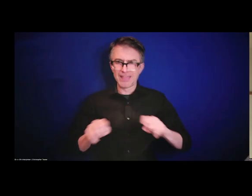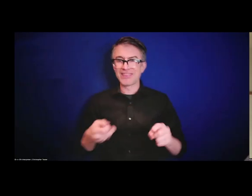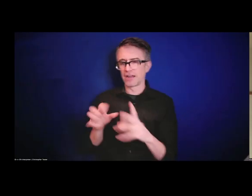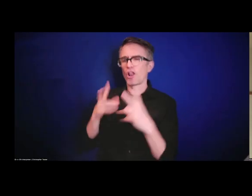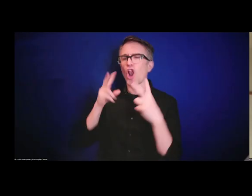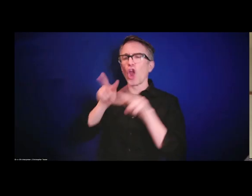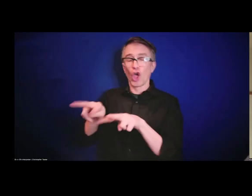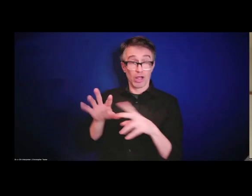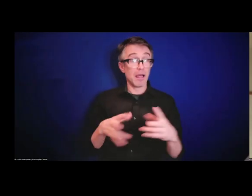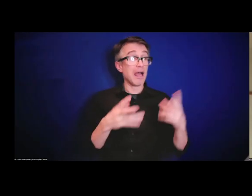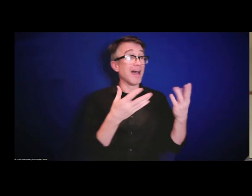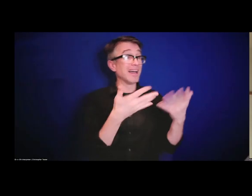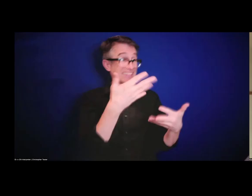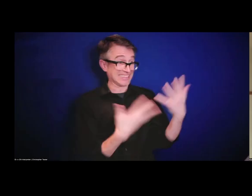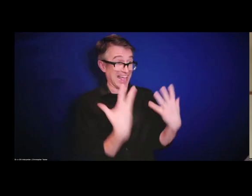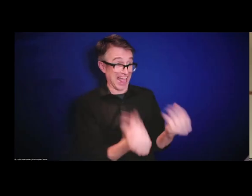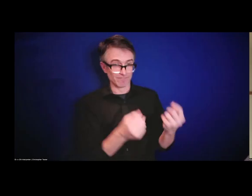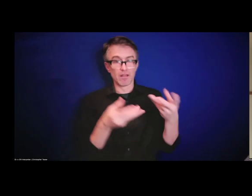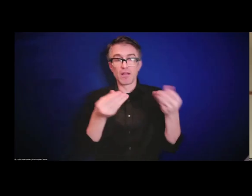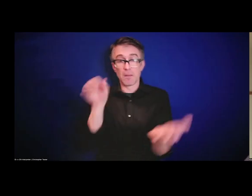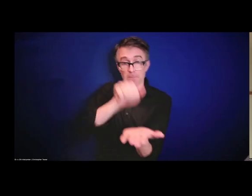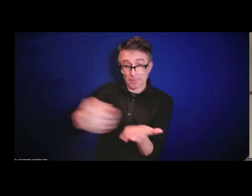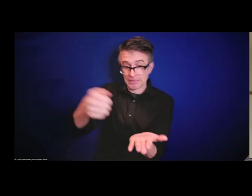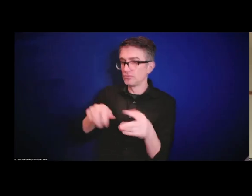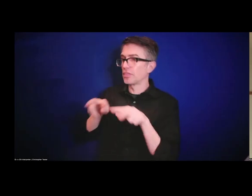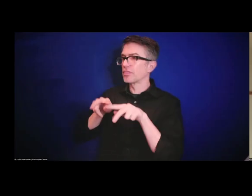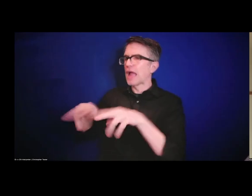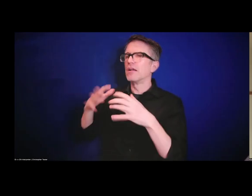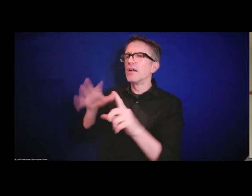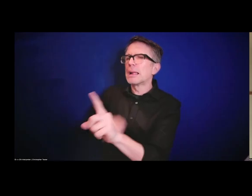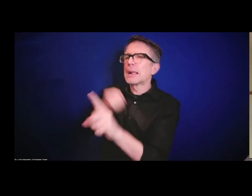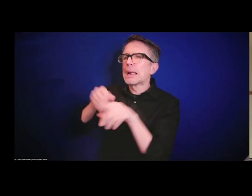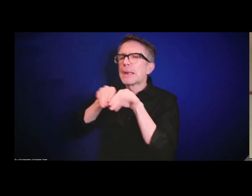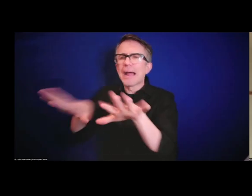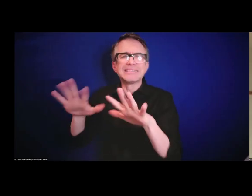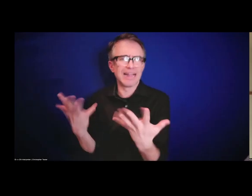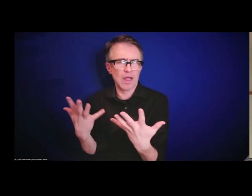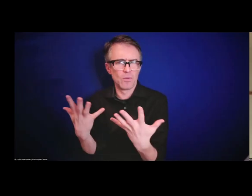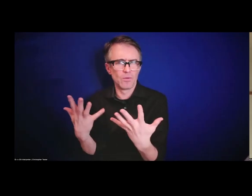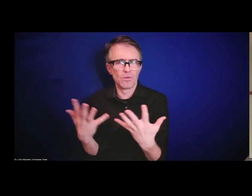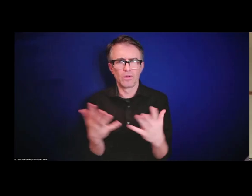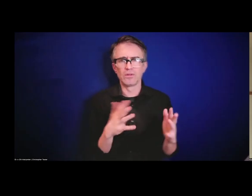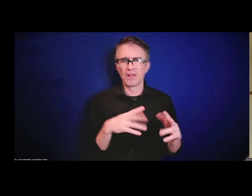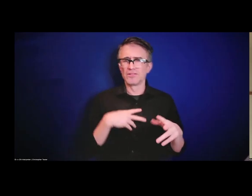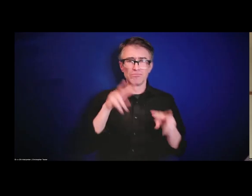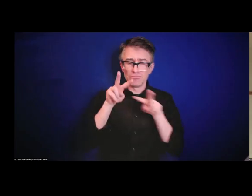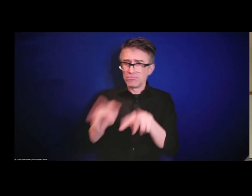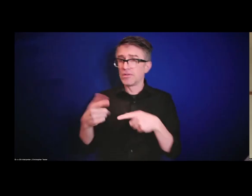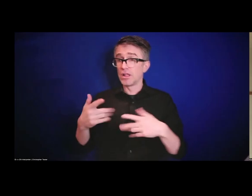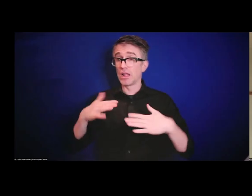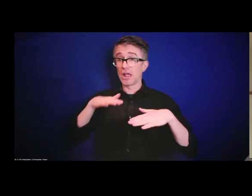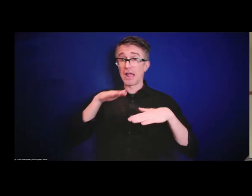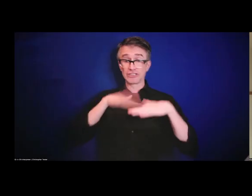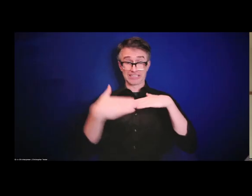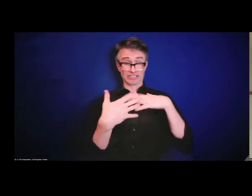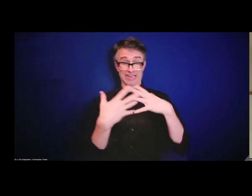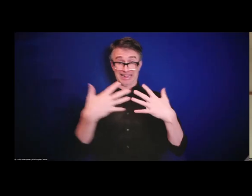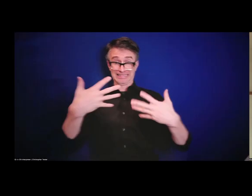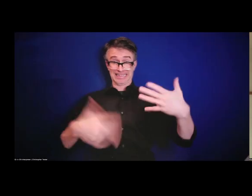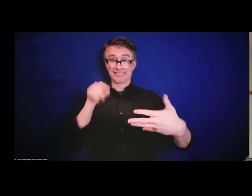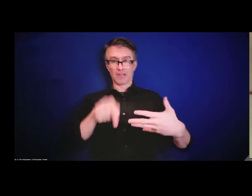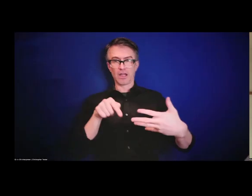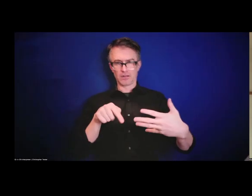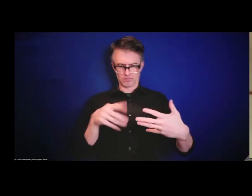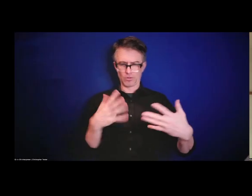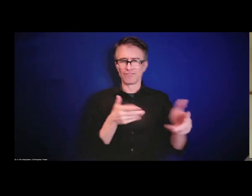household surveys, citizen data for intersectionality, qualitative data, which Kate will talk about later, and